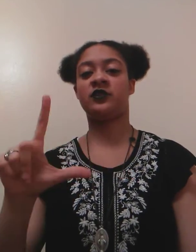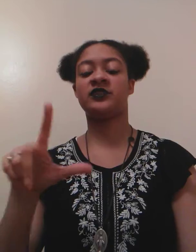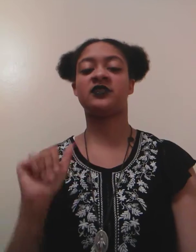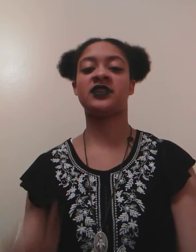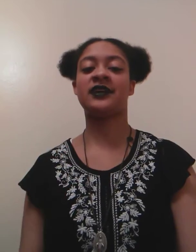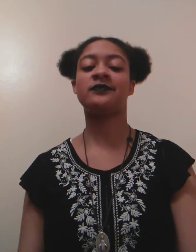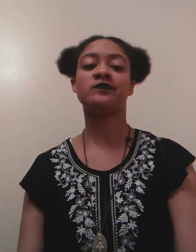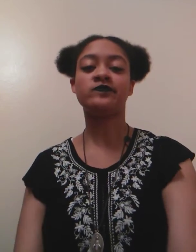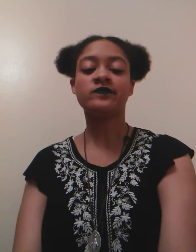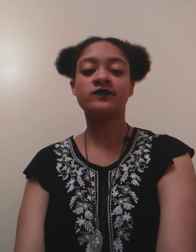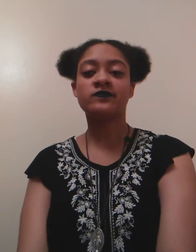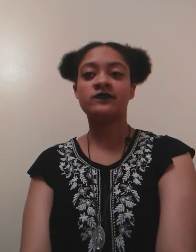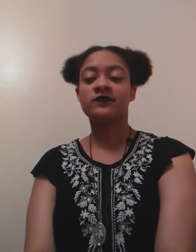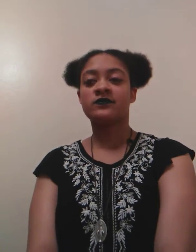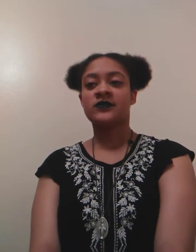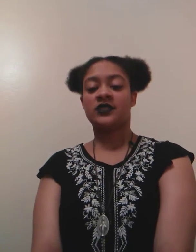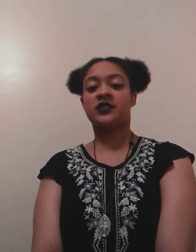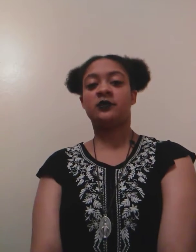little bit to the side. So,